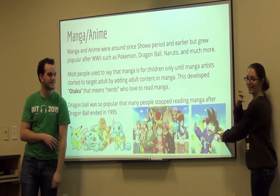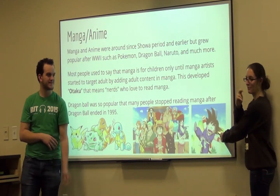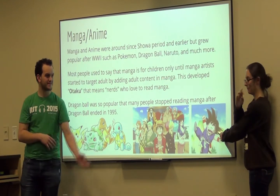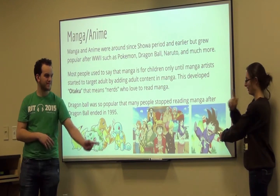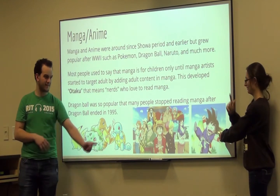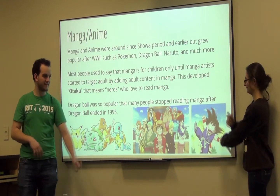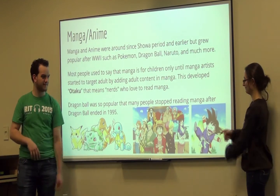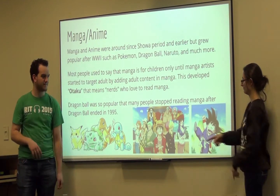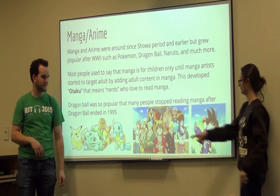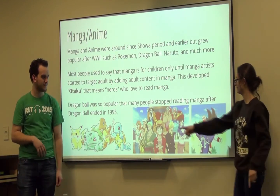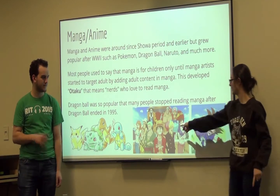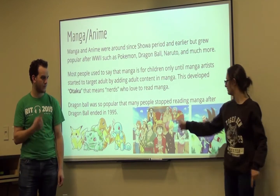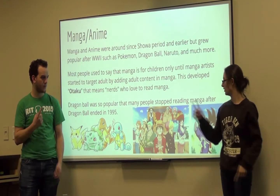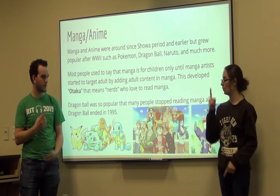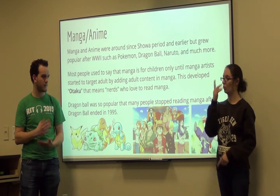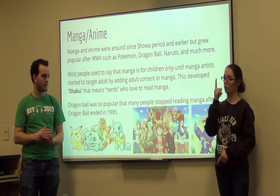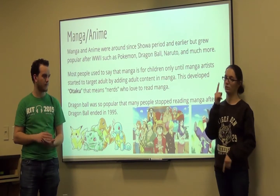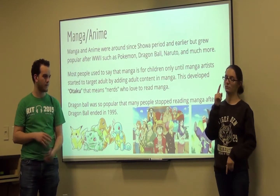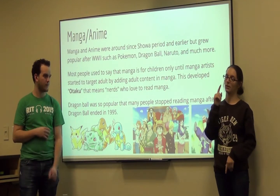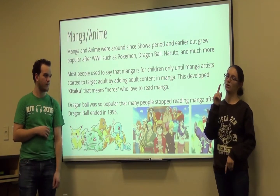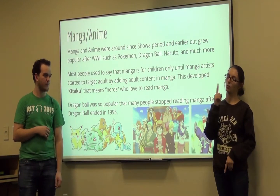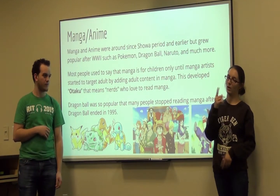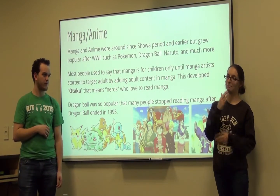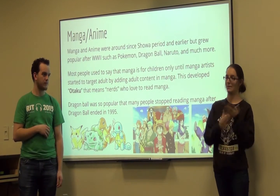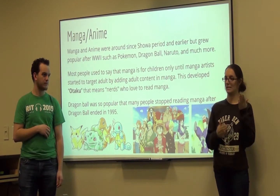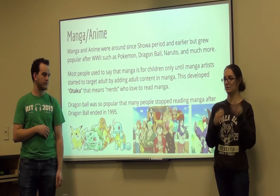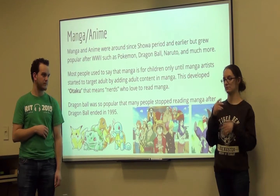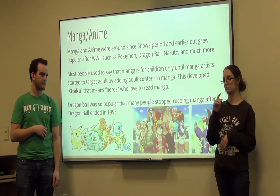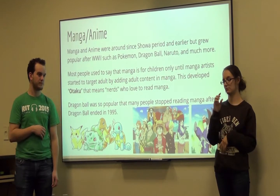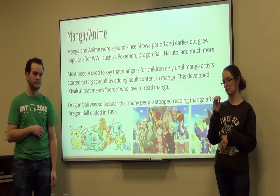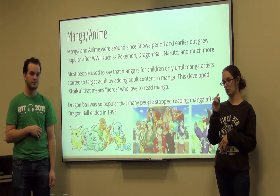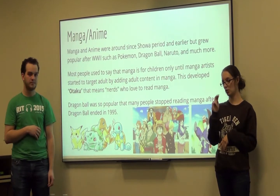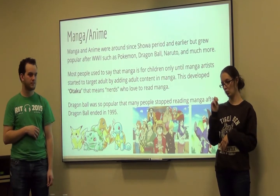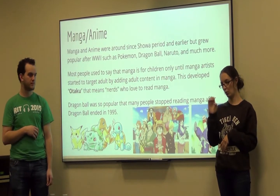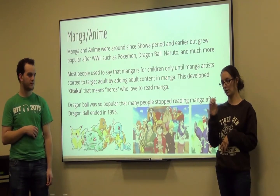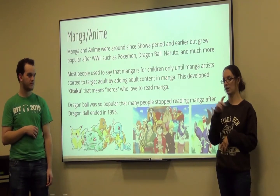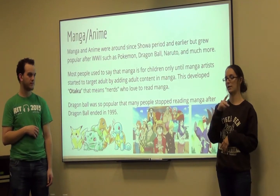of went down at that time. The character on the end is from Dragon Ball.